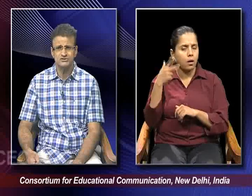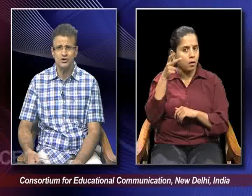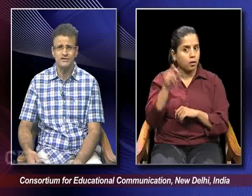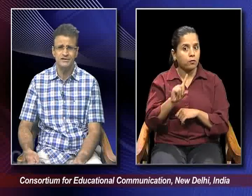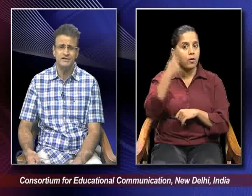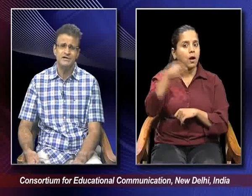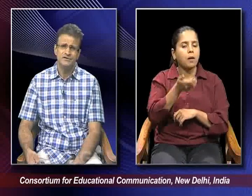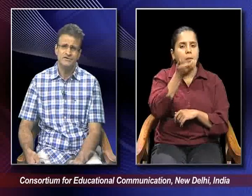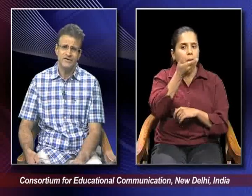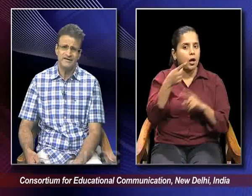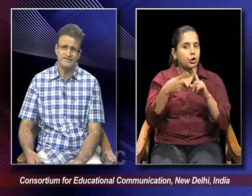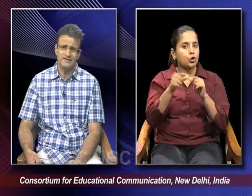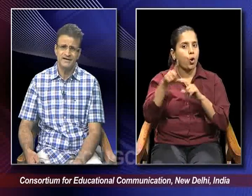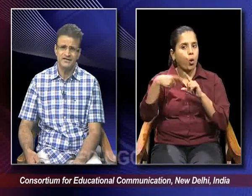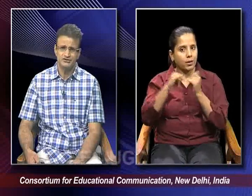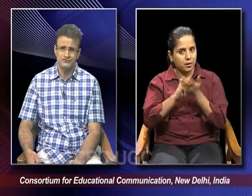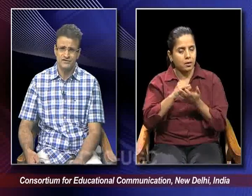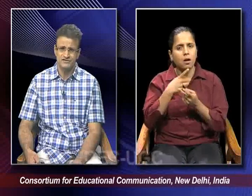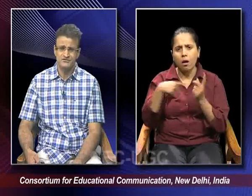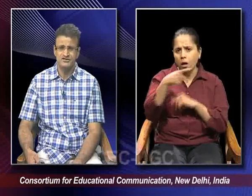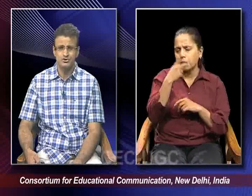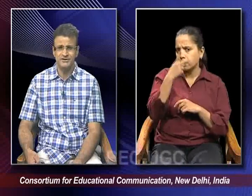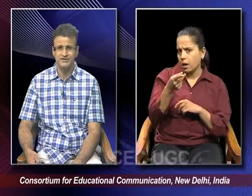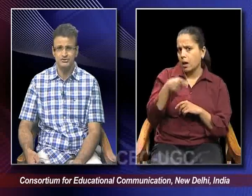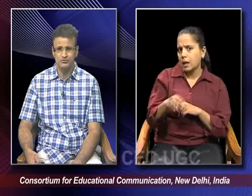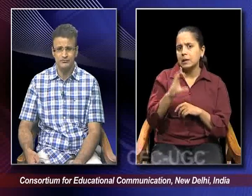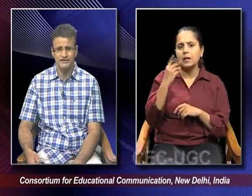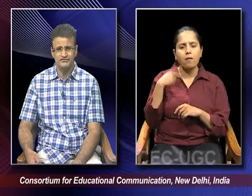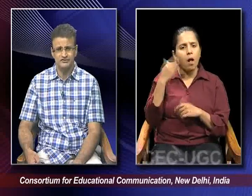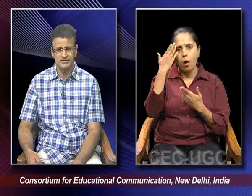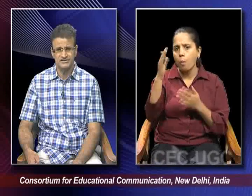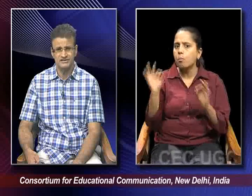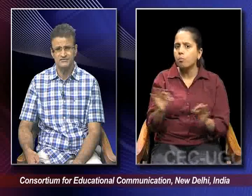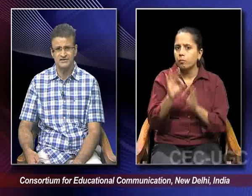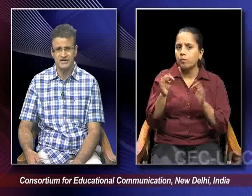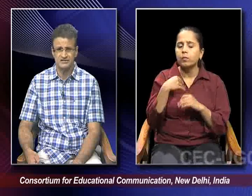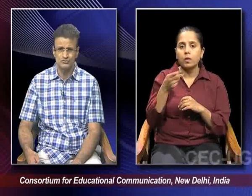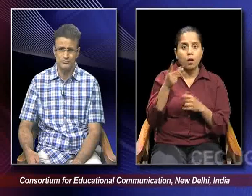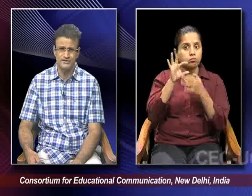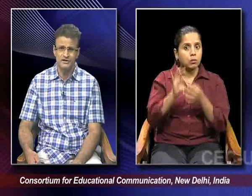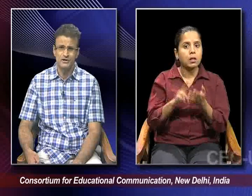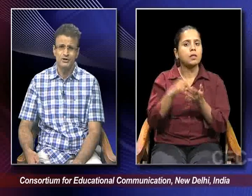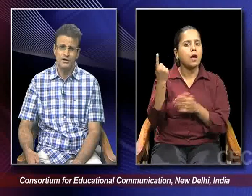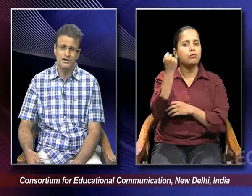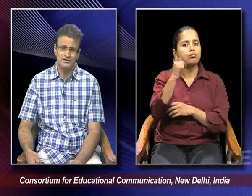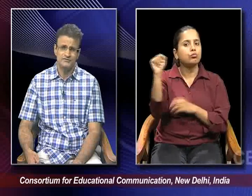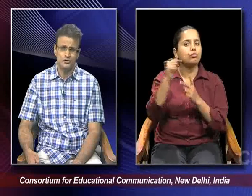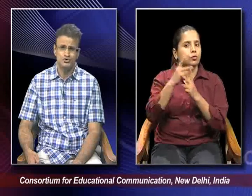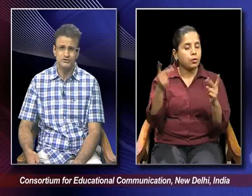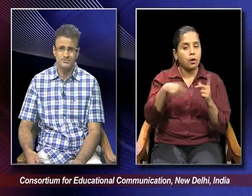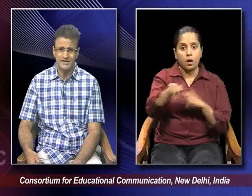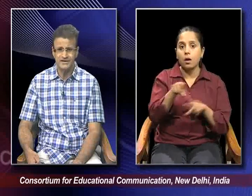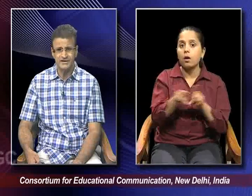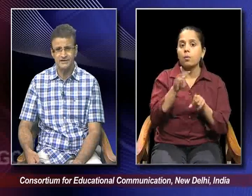first talkie, we find that the ideas of civil disobedience movement, which was concerned with the national movement, they were